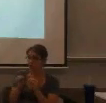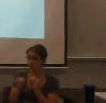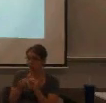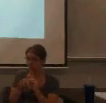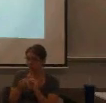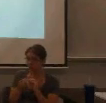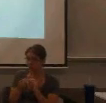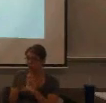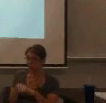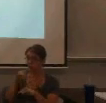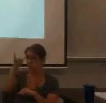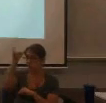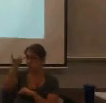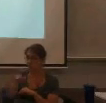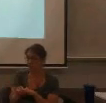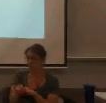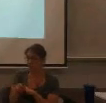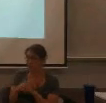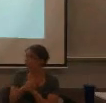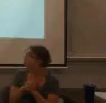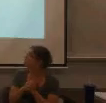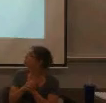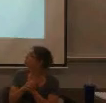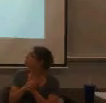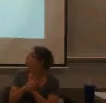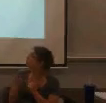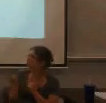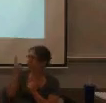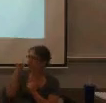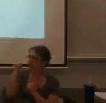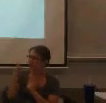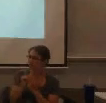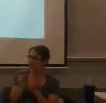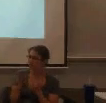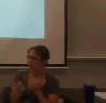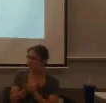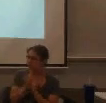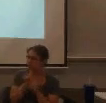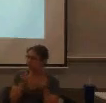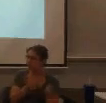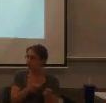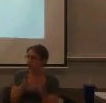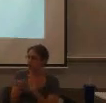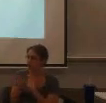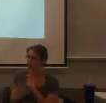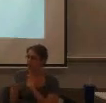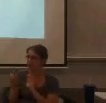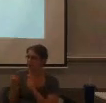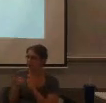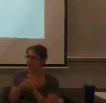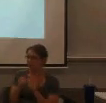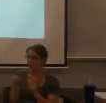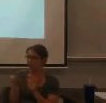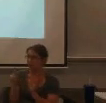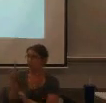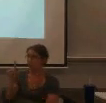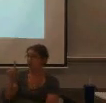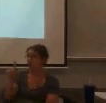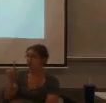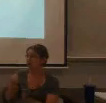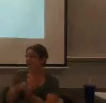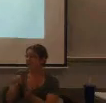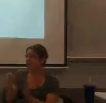the y-axis, realizing that these changes here are happening at about